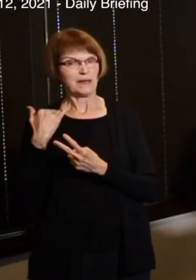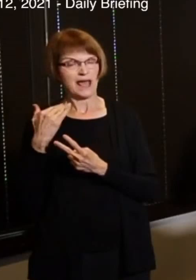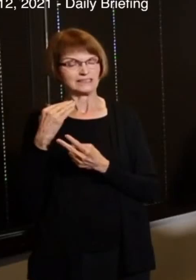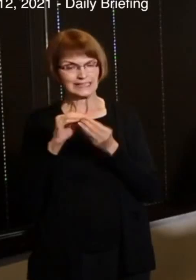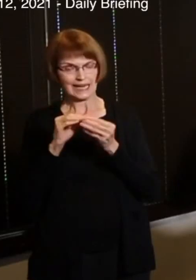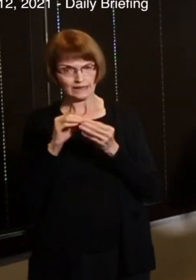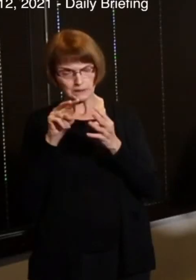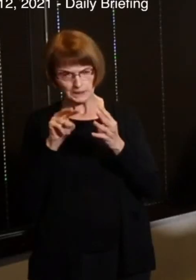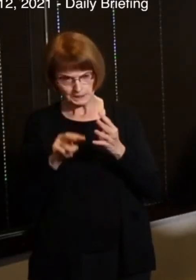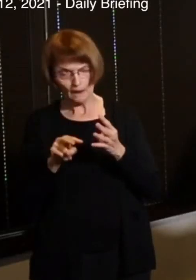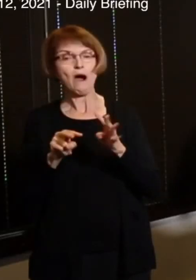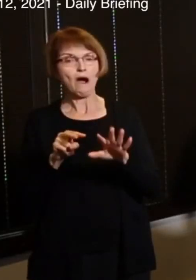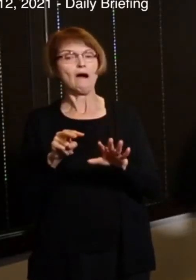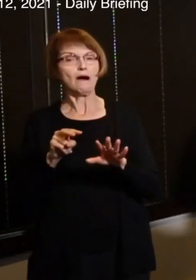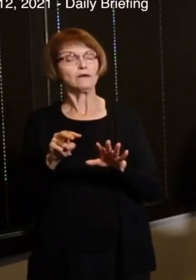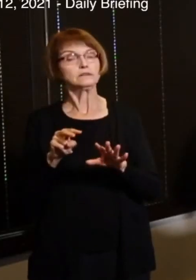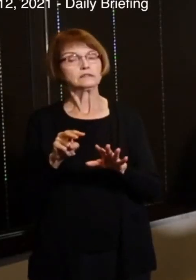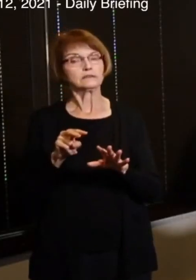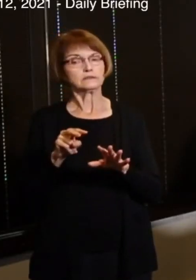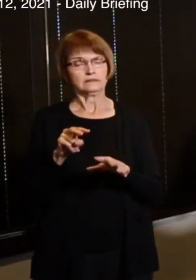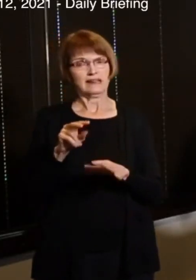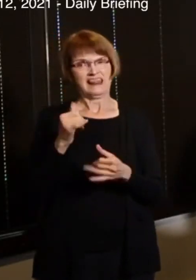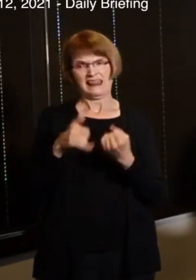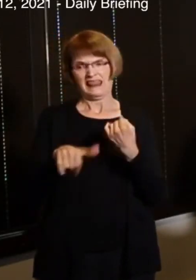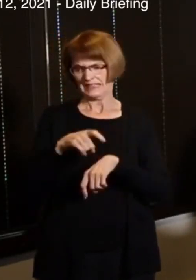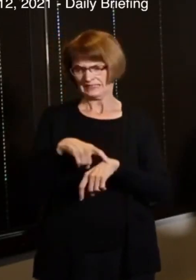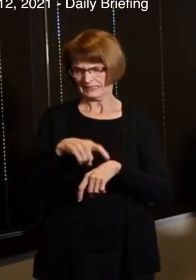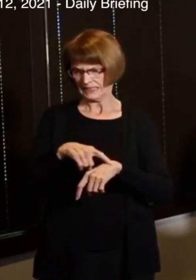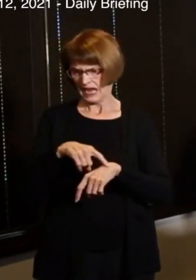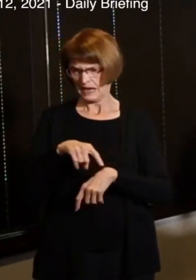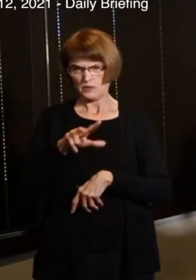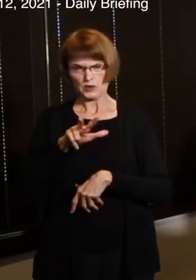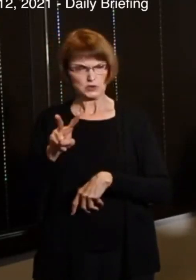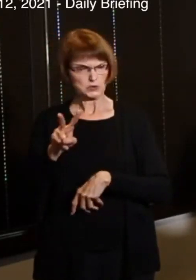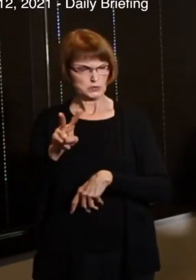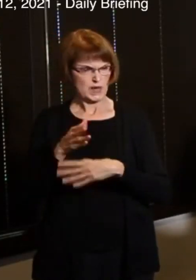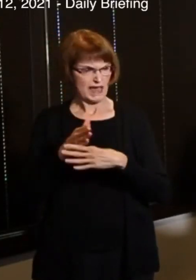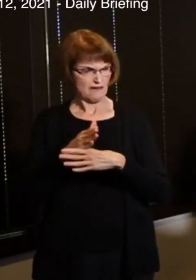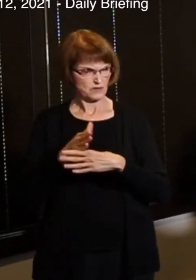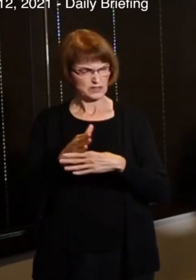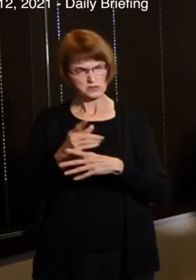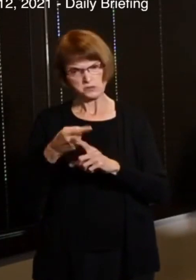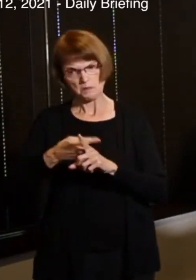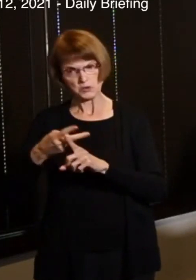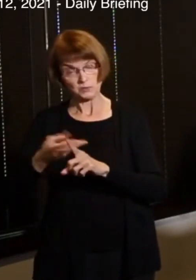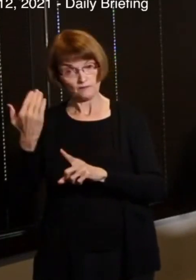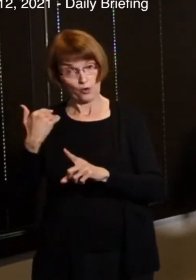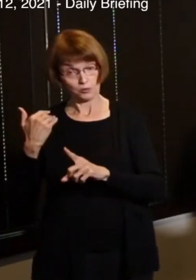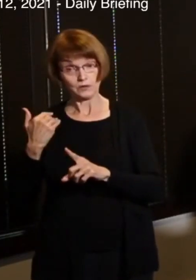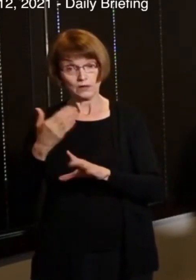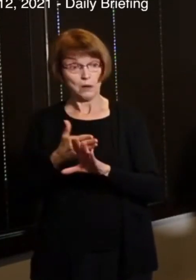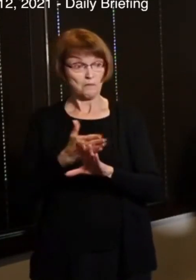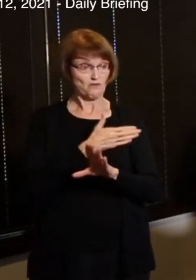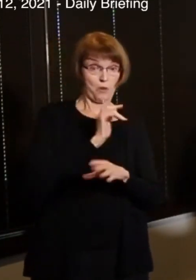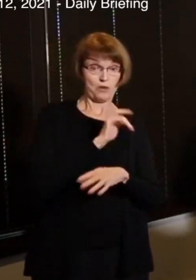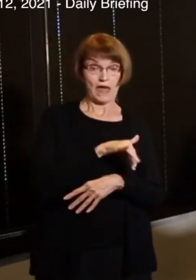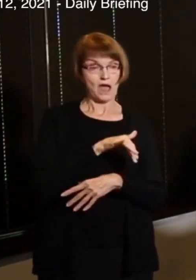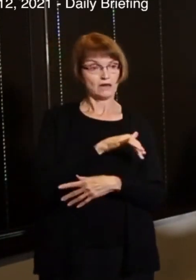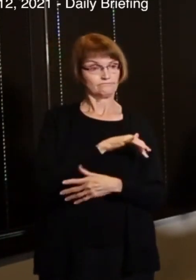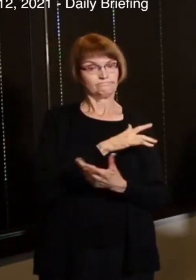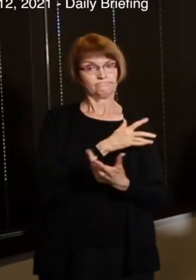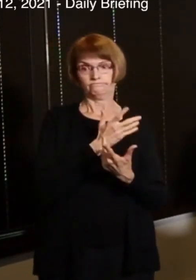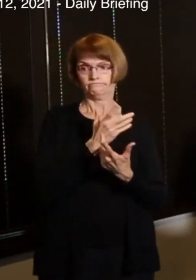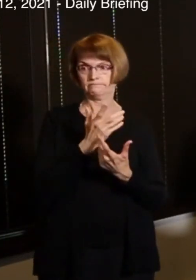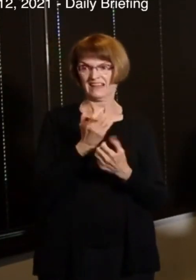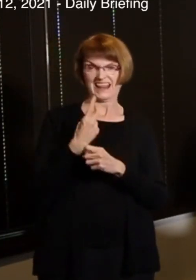and we did hit 32 as an average about a month ago or 2 months ago. But before then, it was up until late